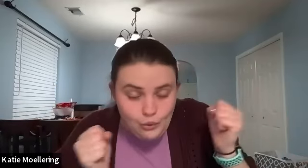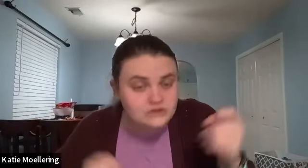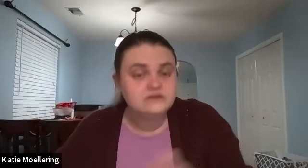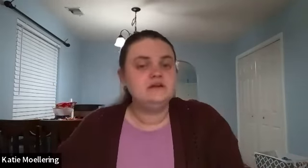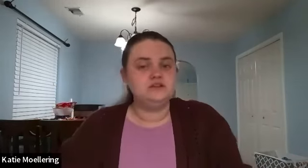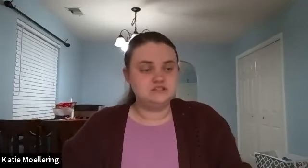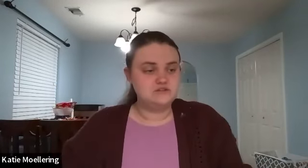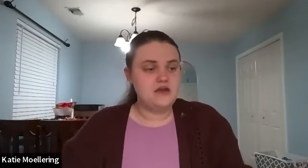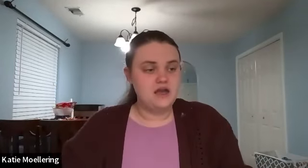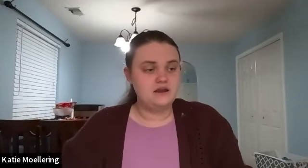cold. You can do that.